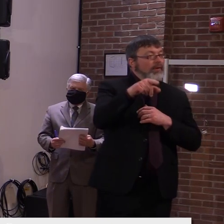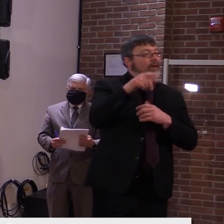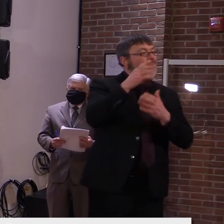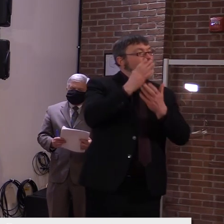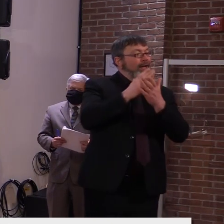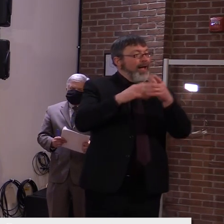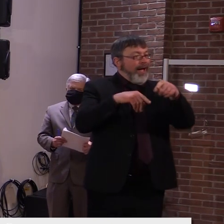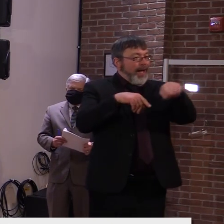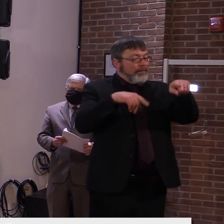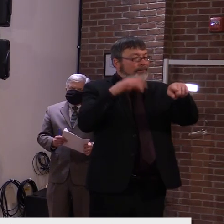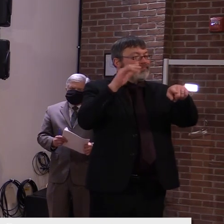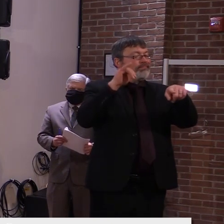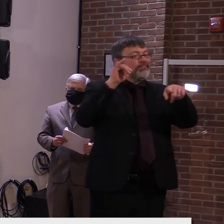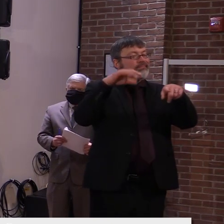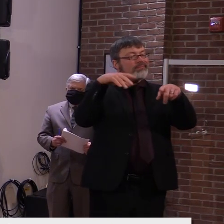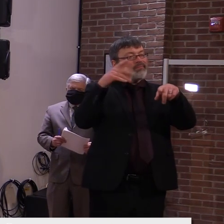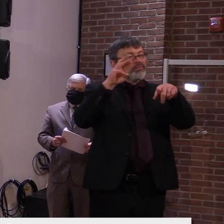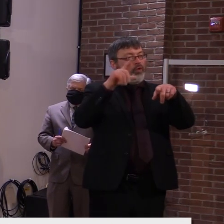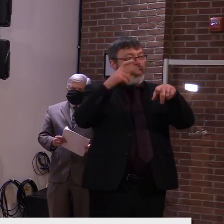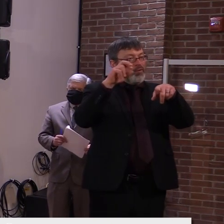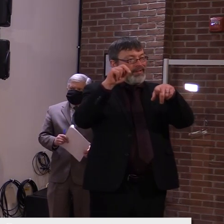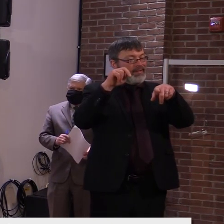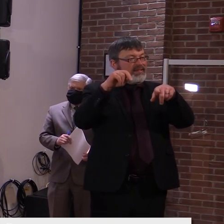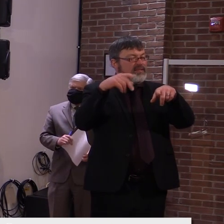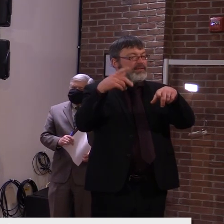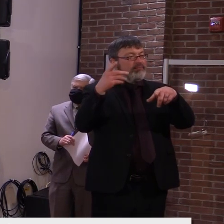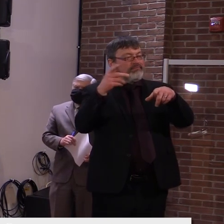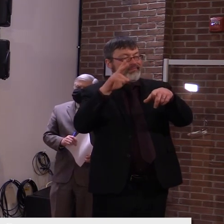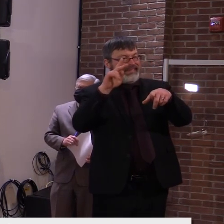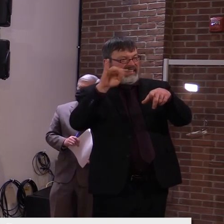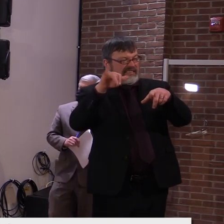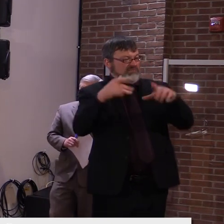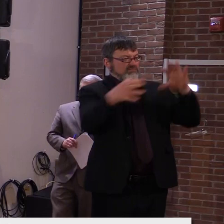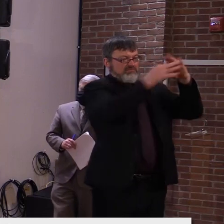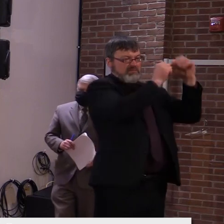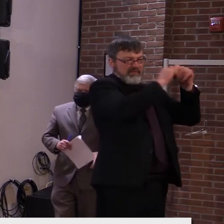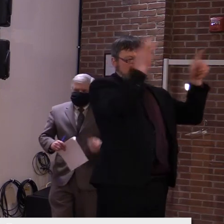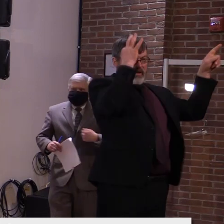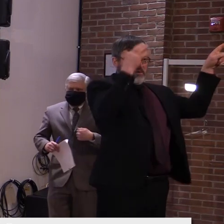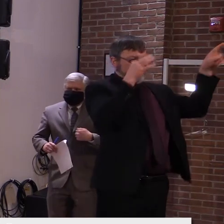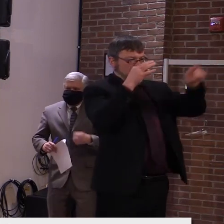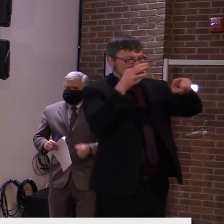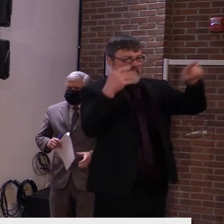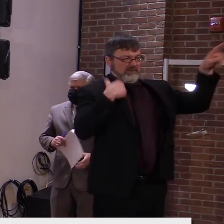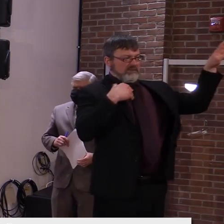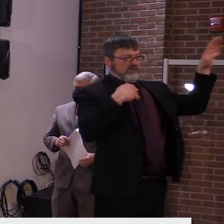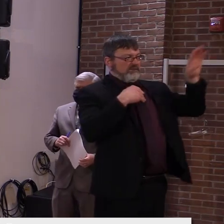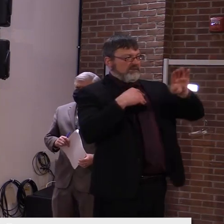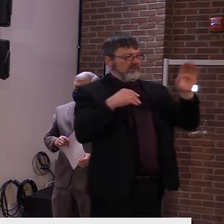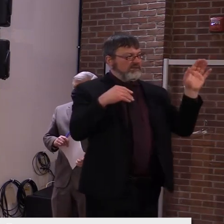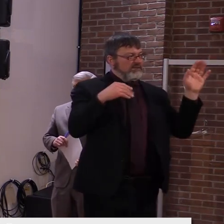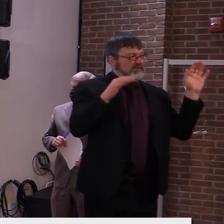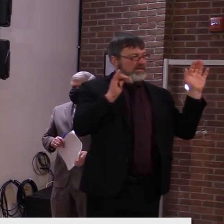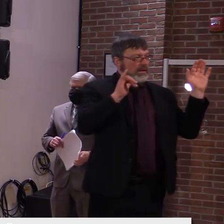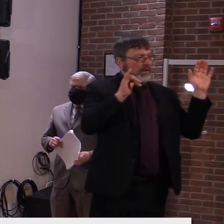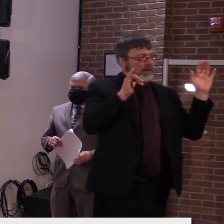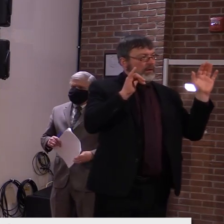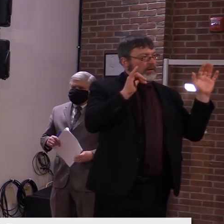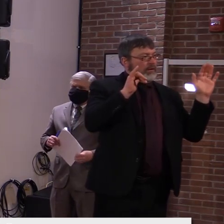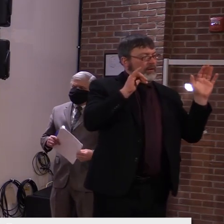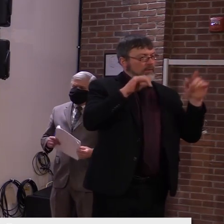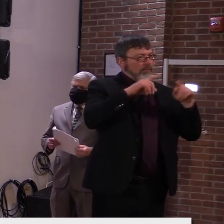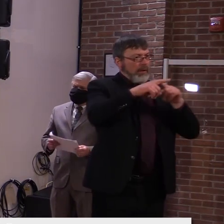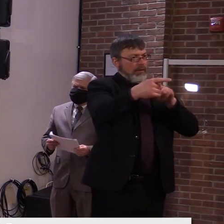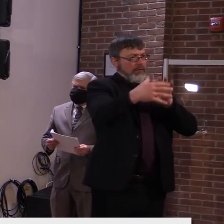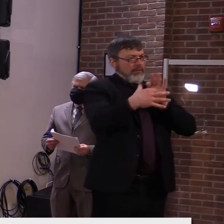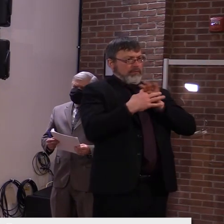with the state portals, does that disqualify them from being able to provide vaccinations in Vermont? Yeah, I'm going to let Secretary Smith